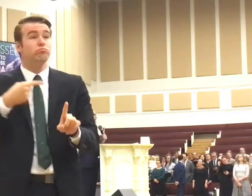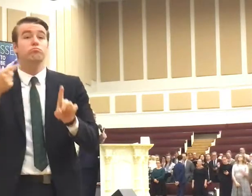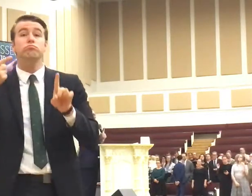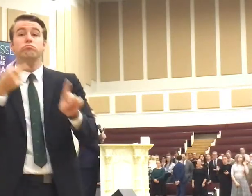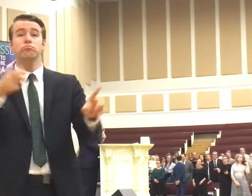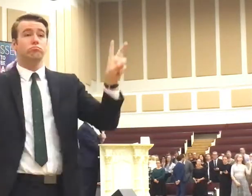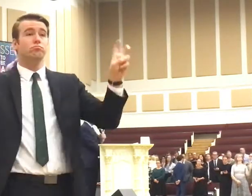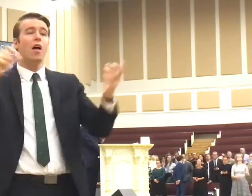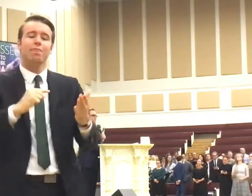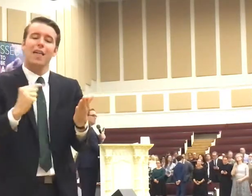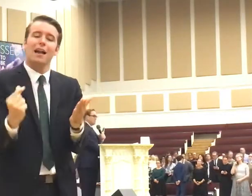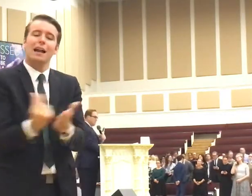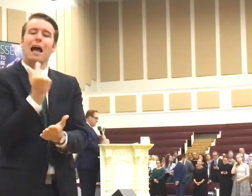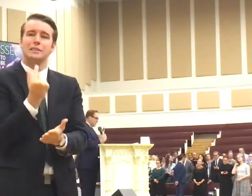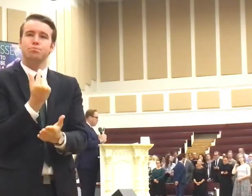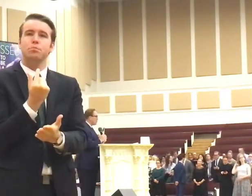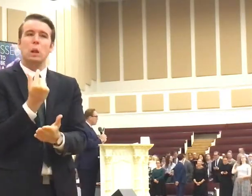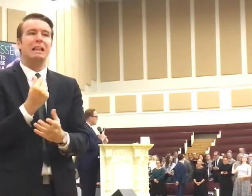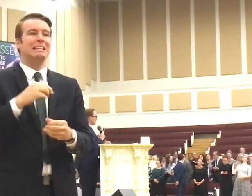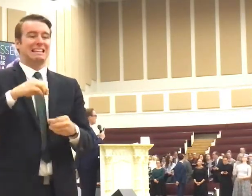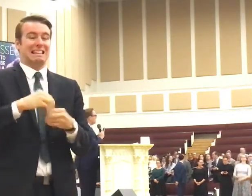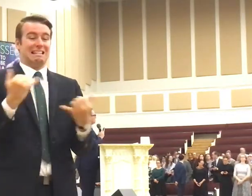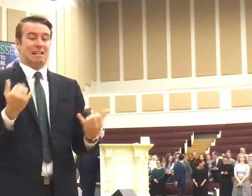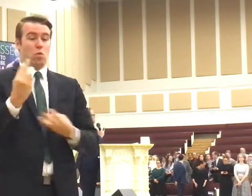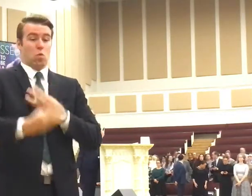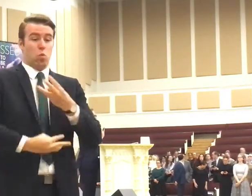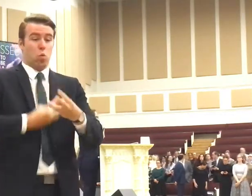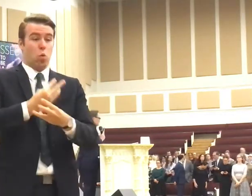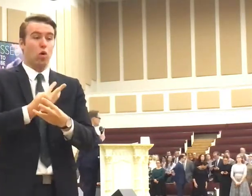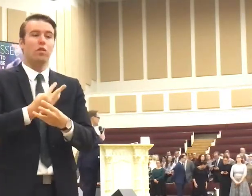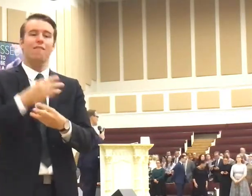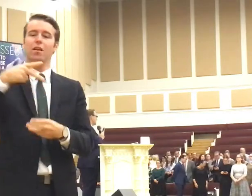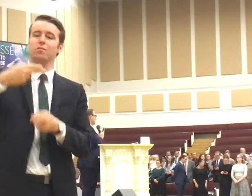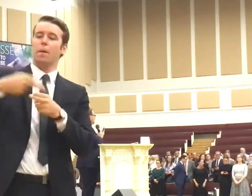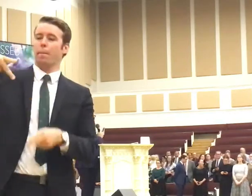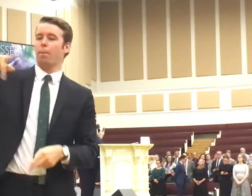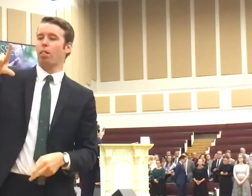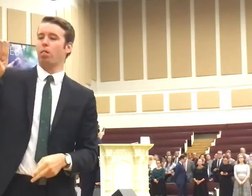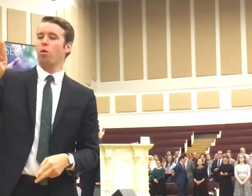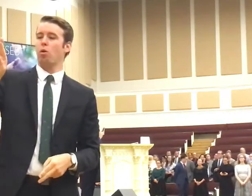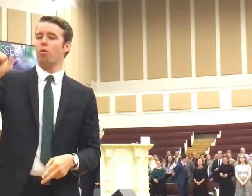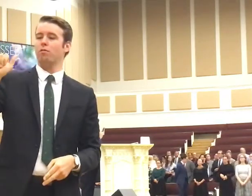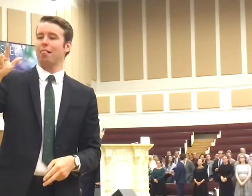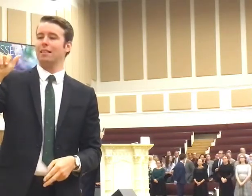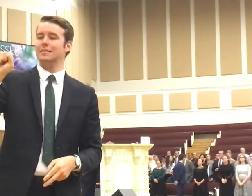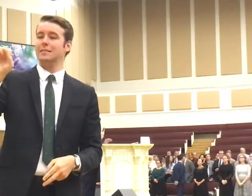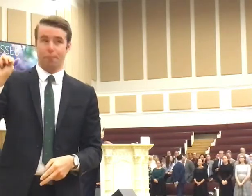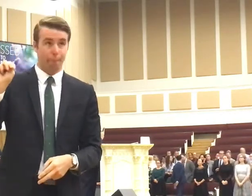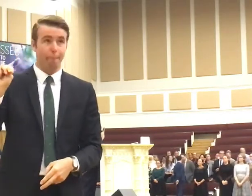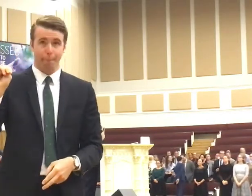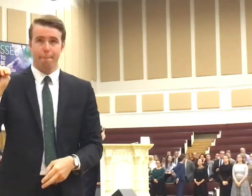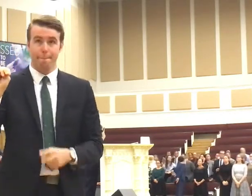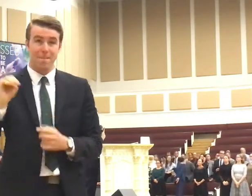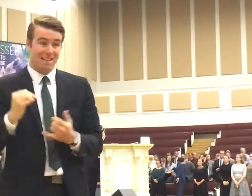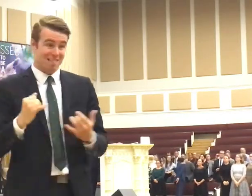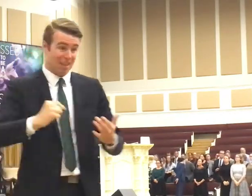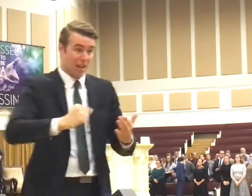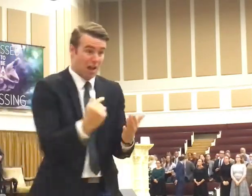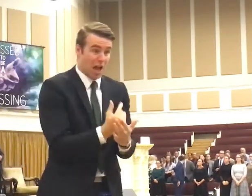the gospel in a world of pluralism. The gospel in a world